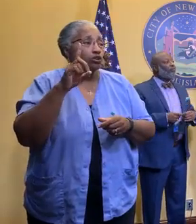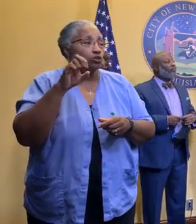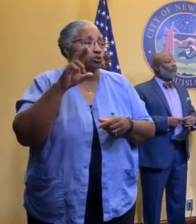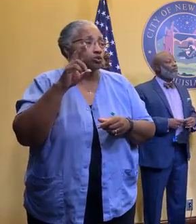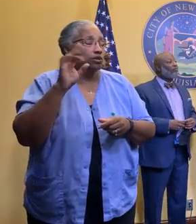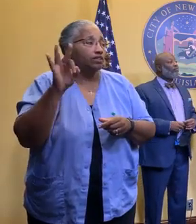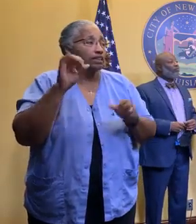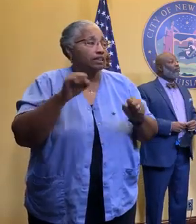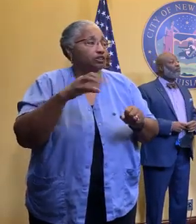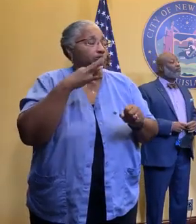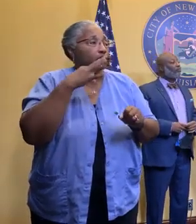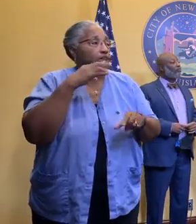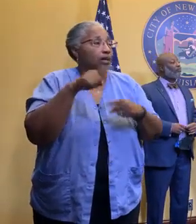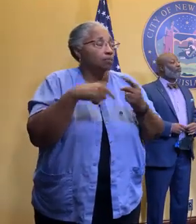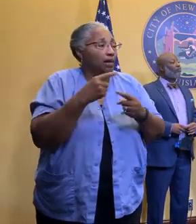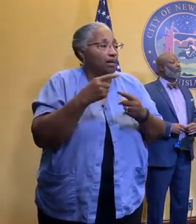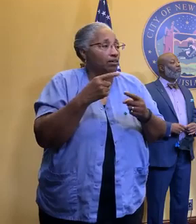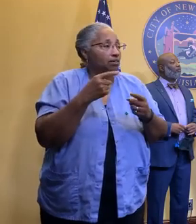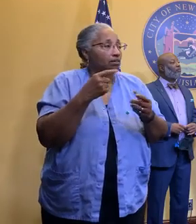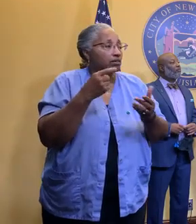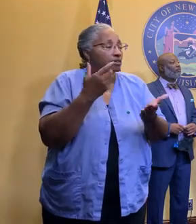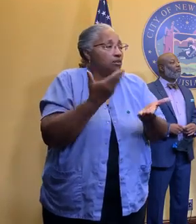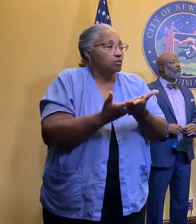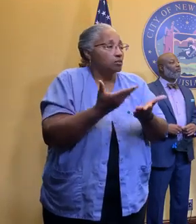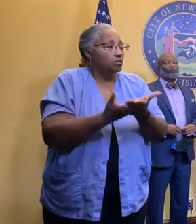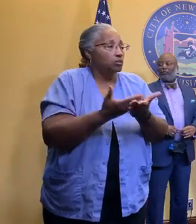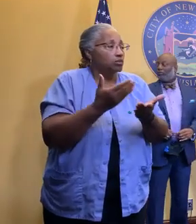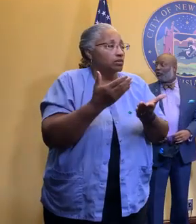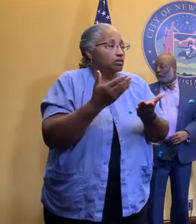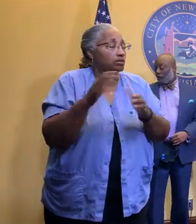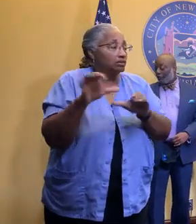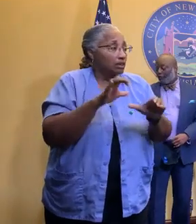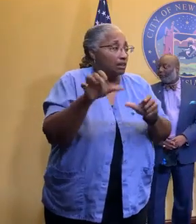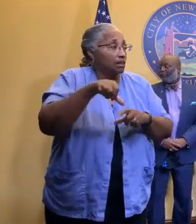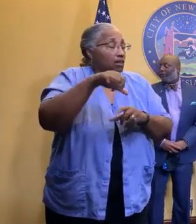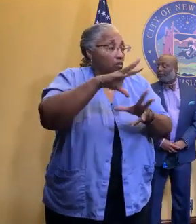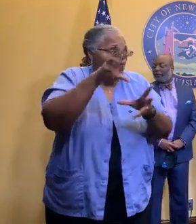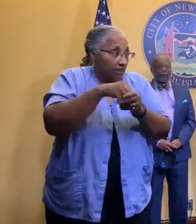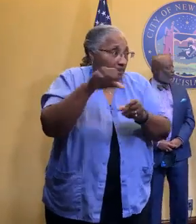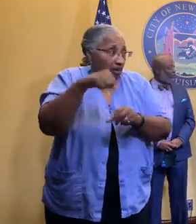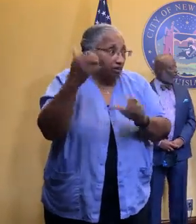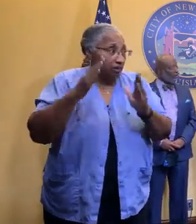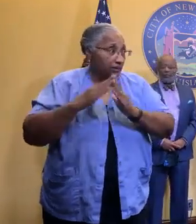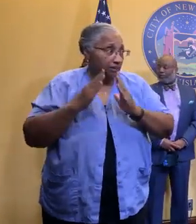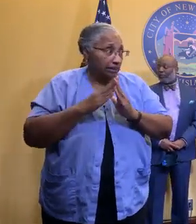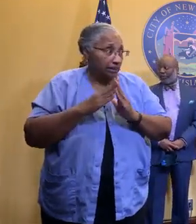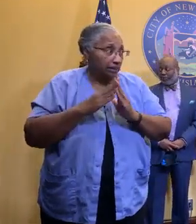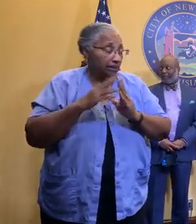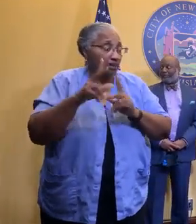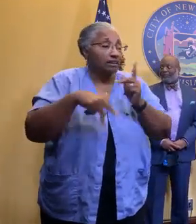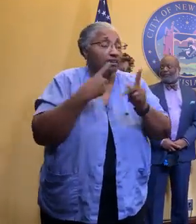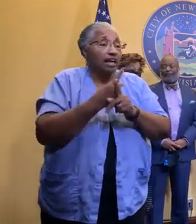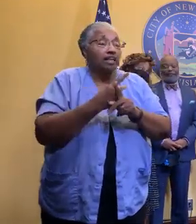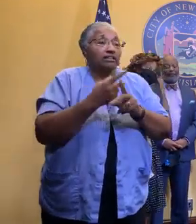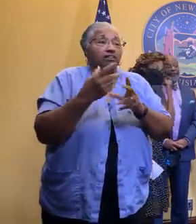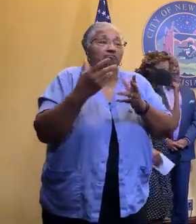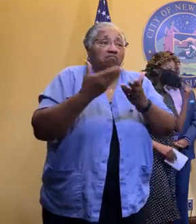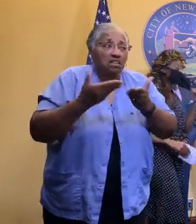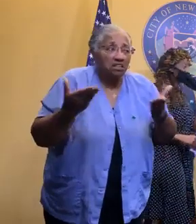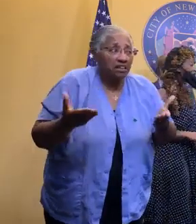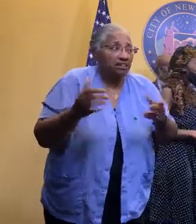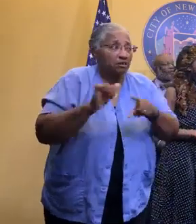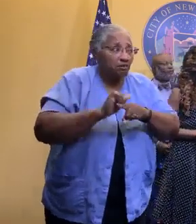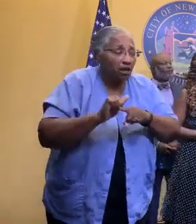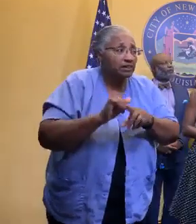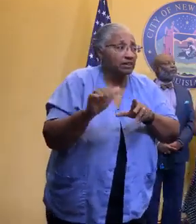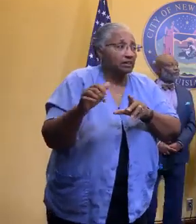a little more about the evidence this is based on, if this has been done in any other cities, what kind of practices will be